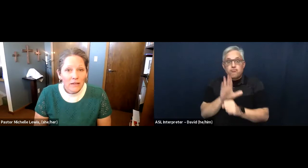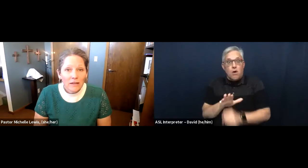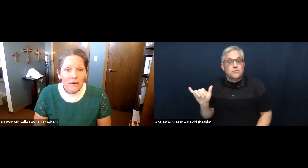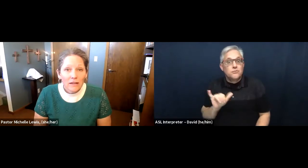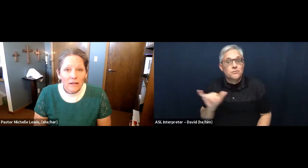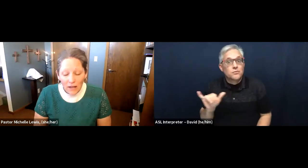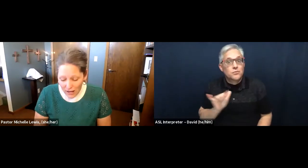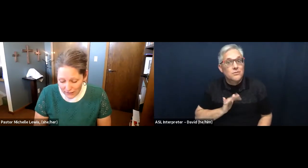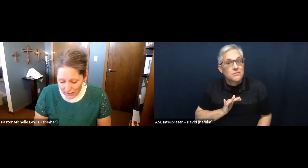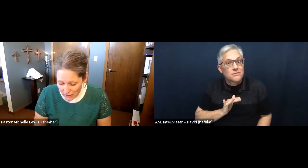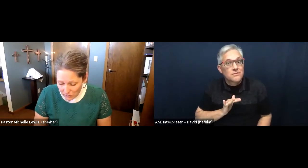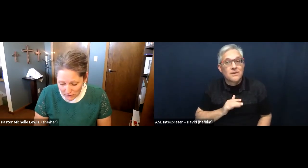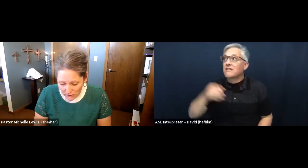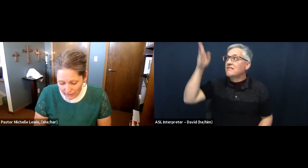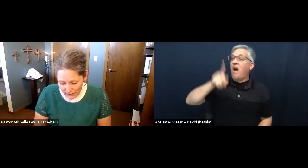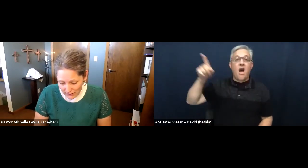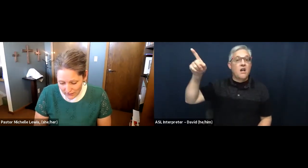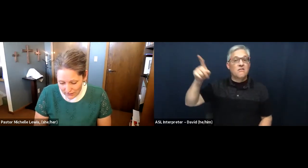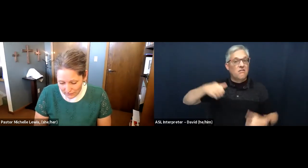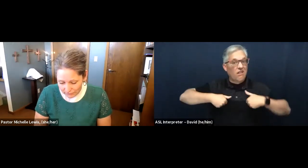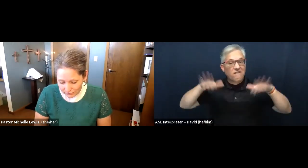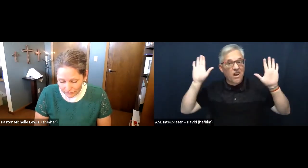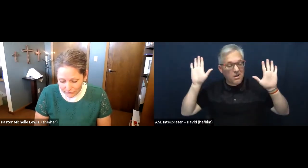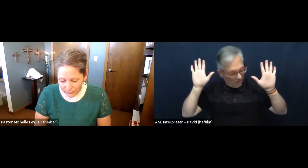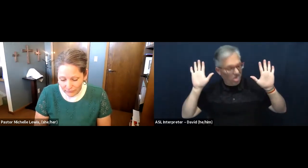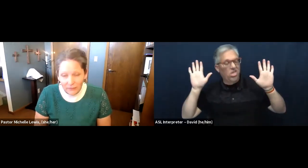Instead, God keeps loving us.